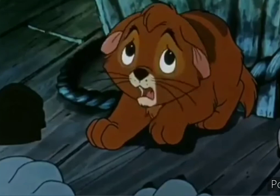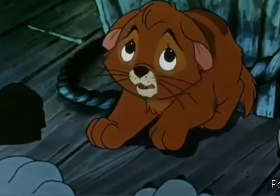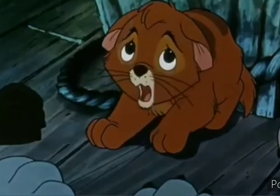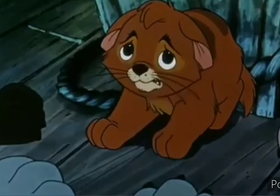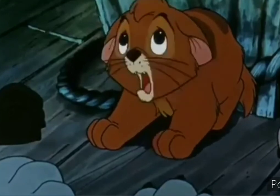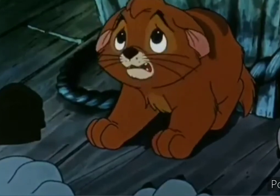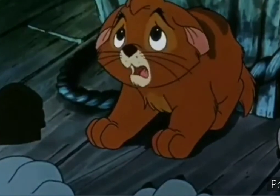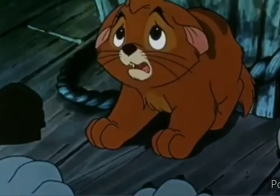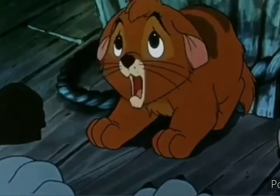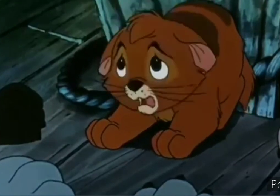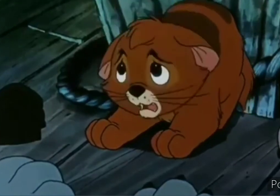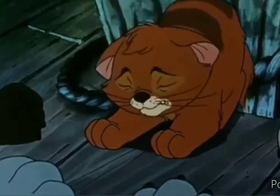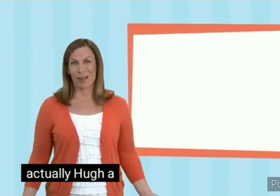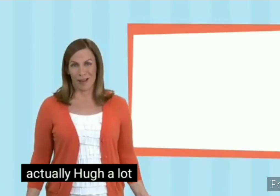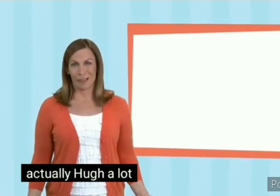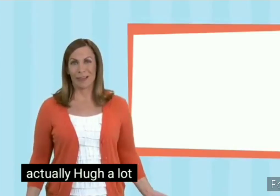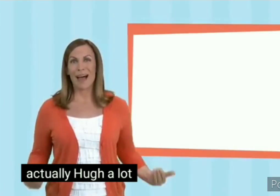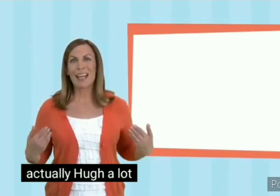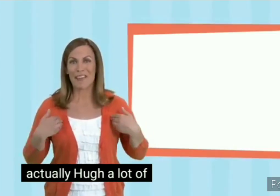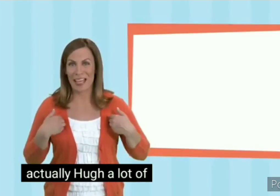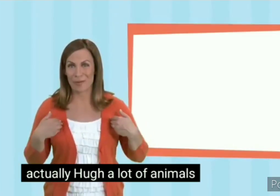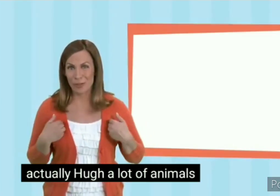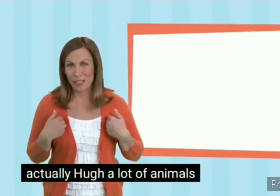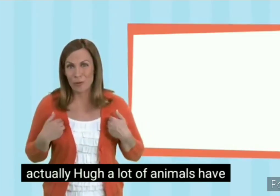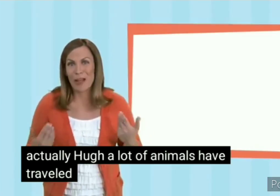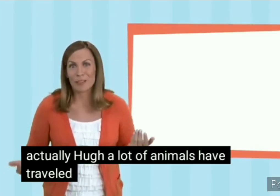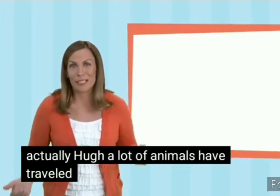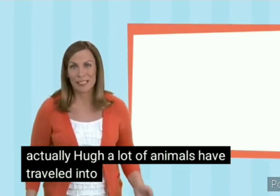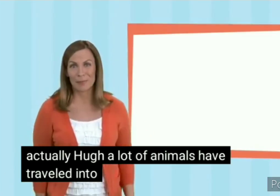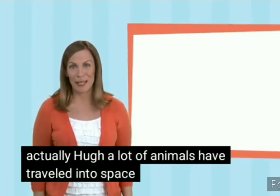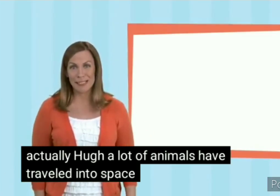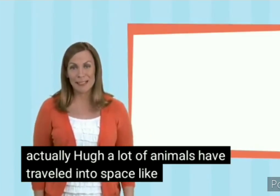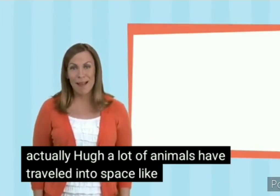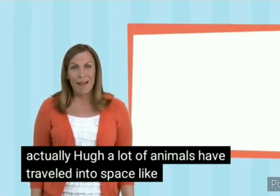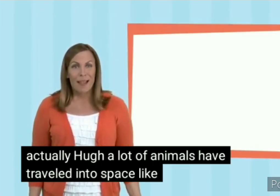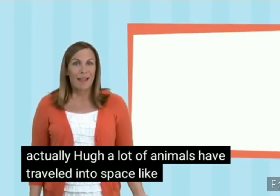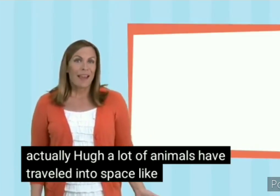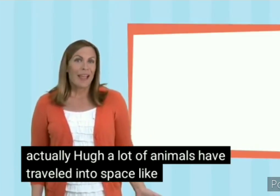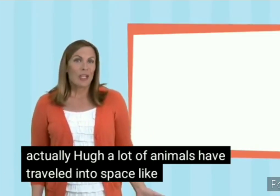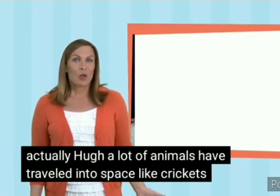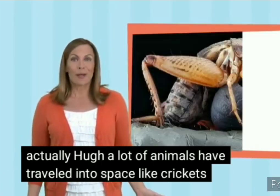see you right away. Something about Ariel. He knows.